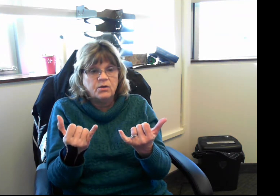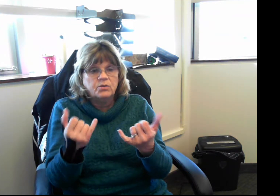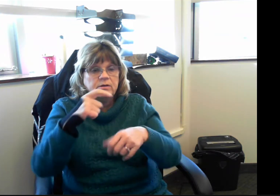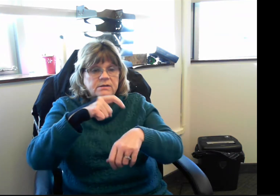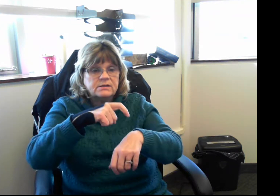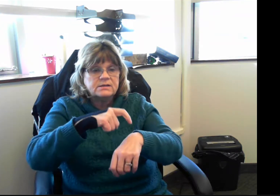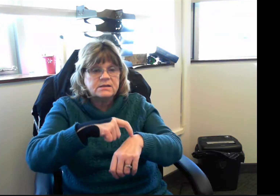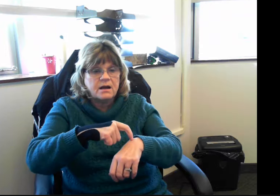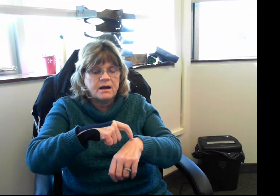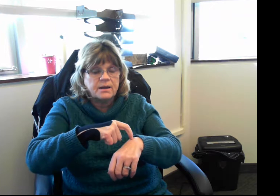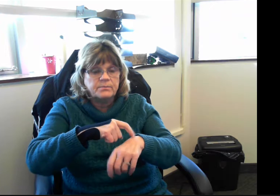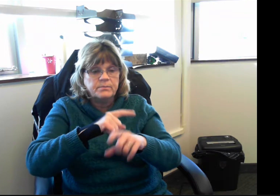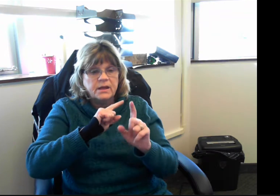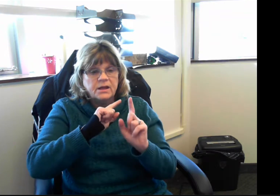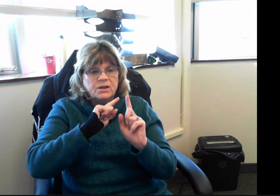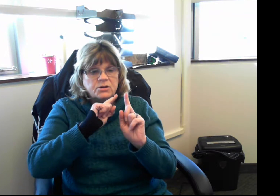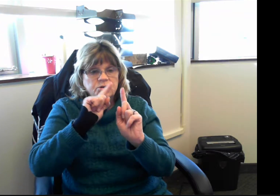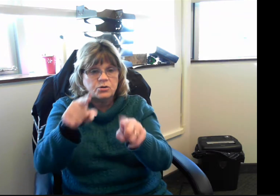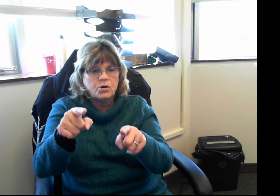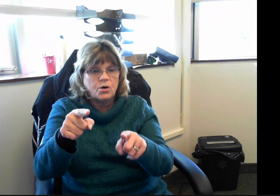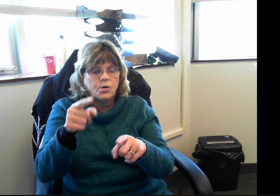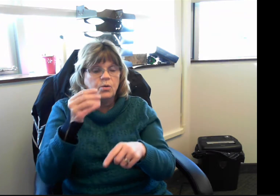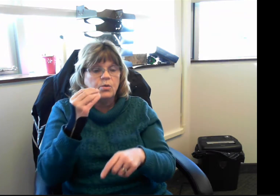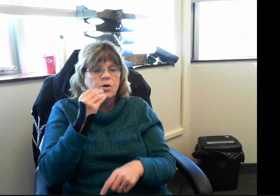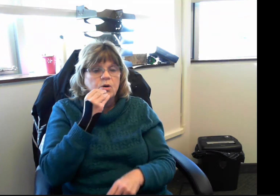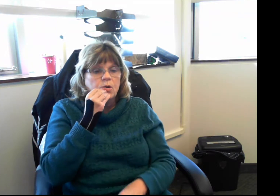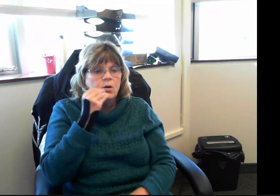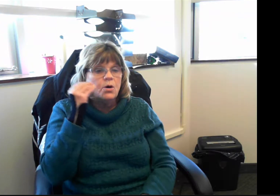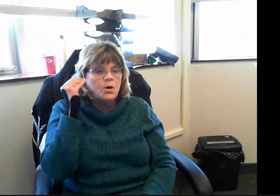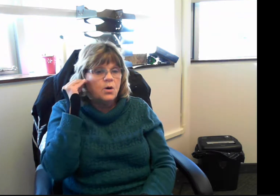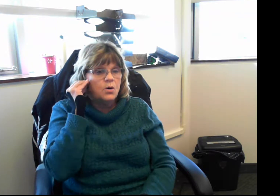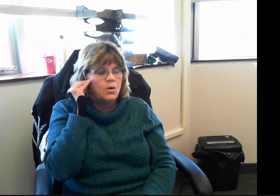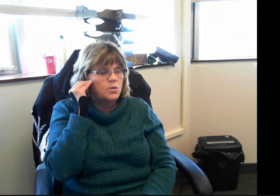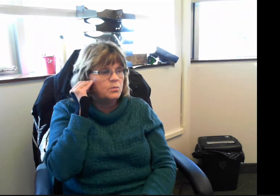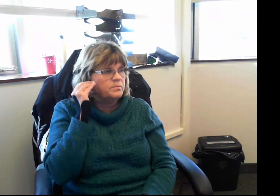now time to go home.